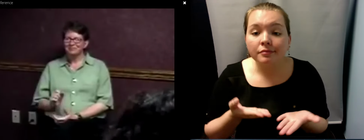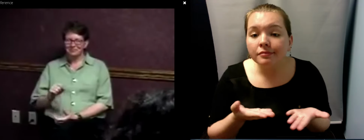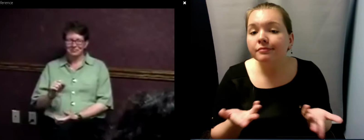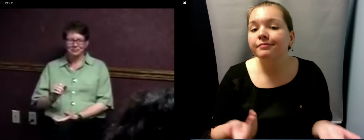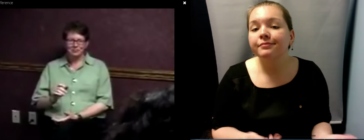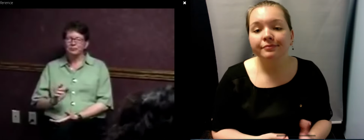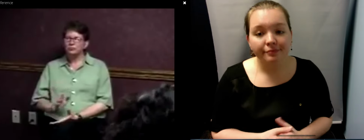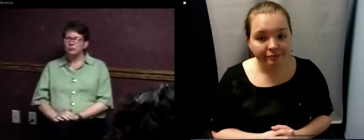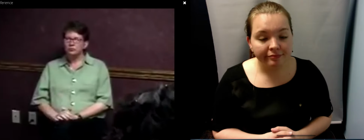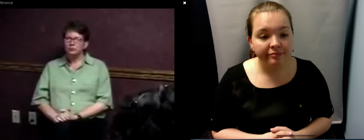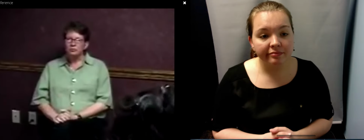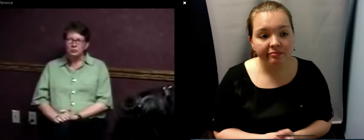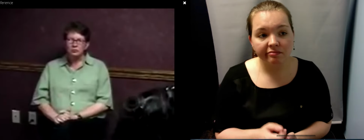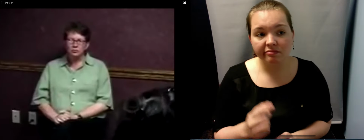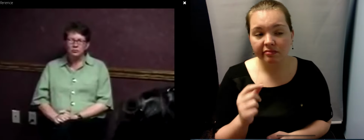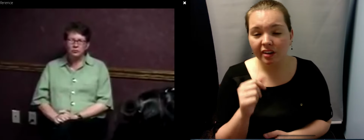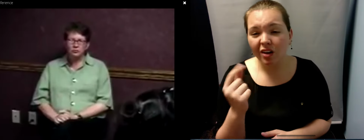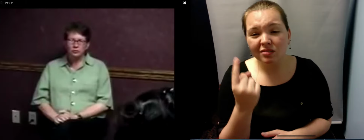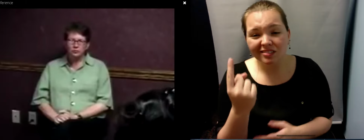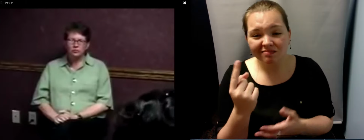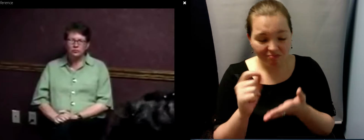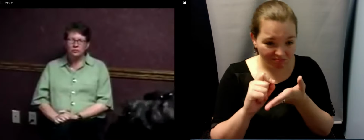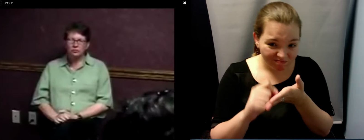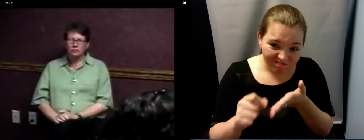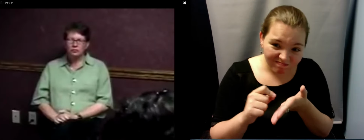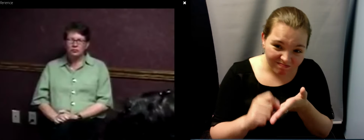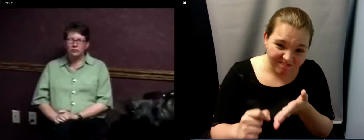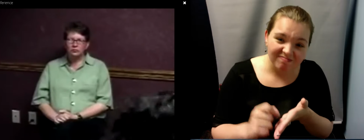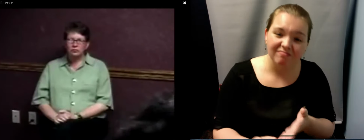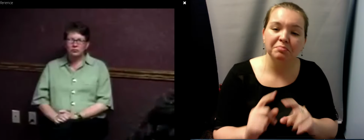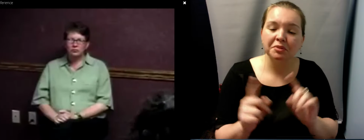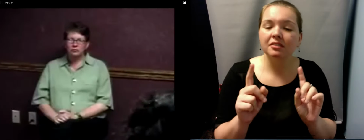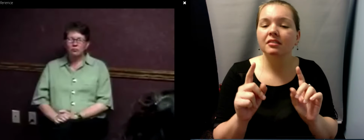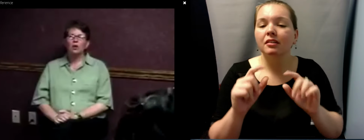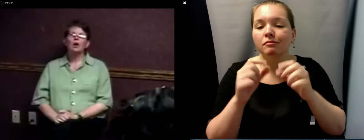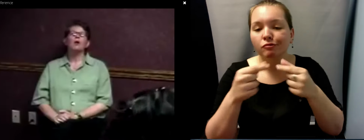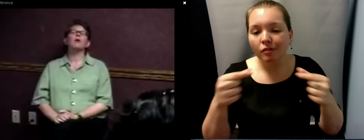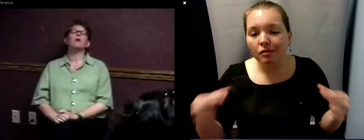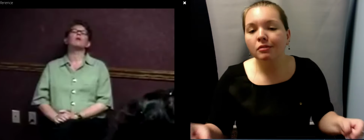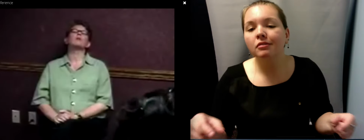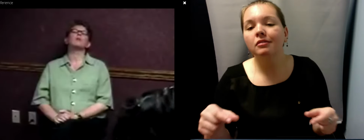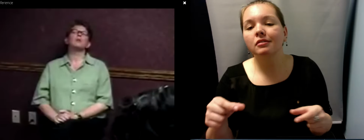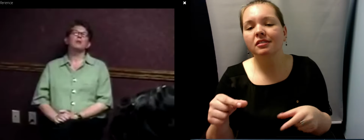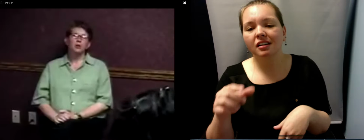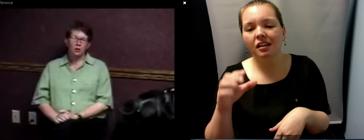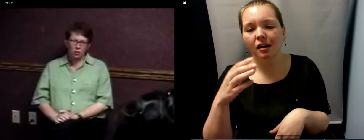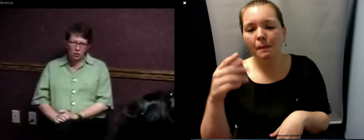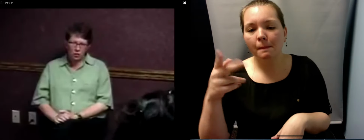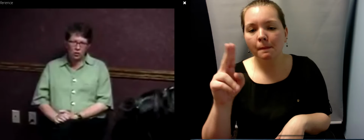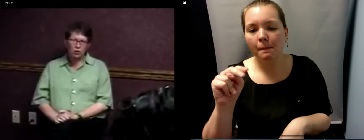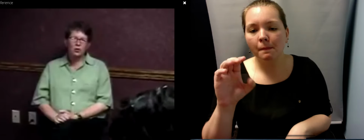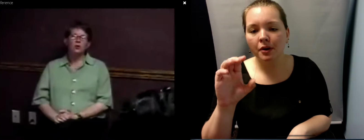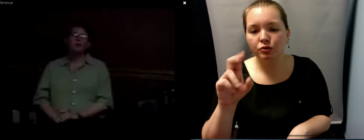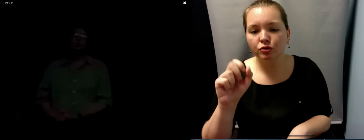So it's not just the handwriting issue, it's more about grammar and punctuation in particular.